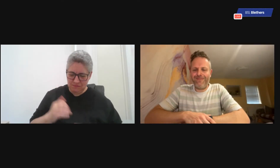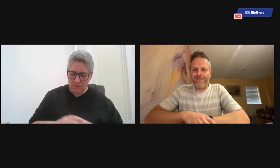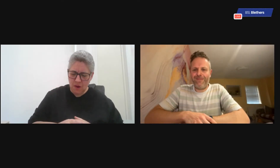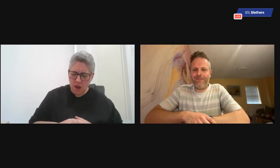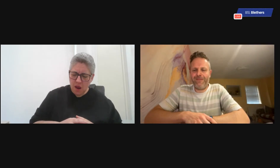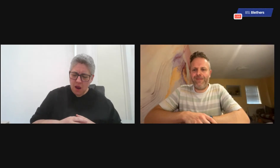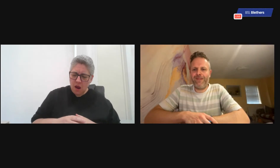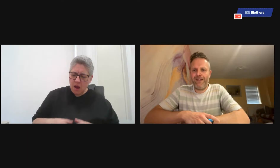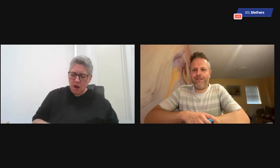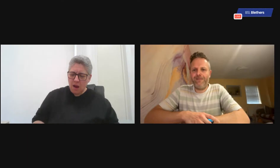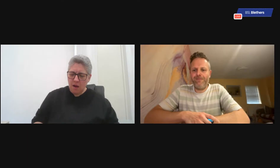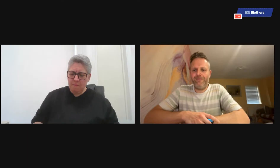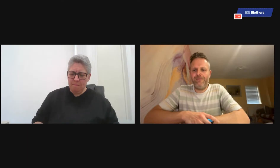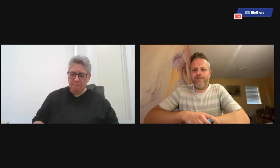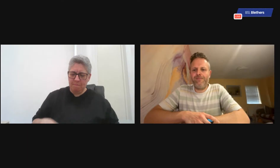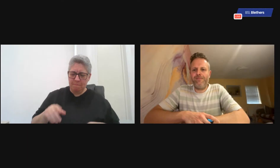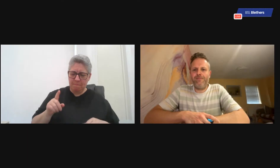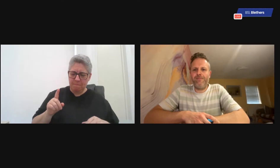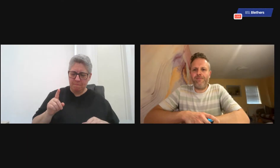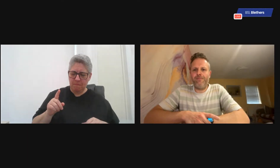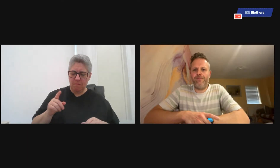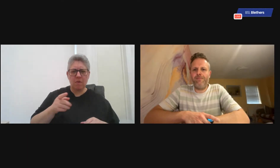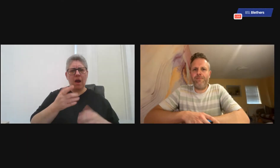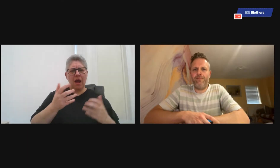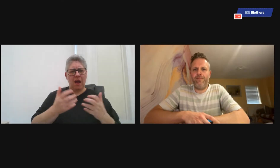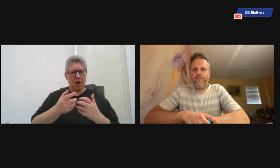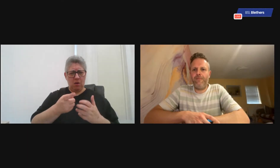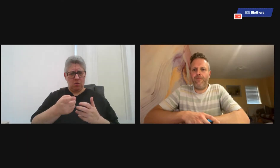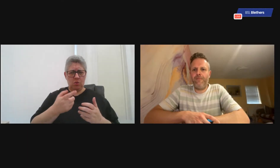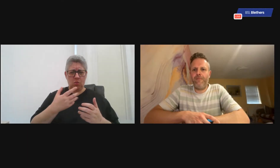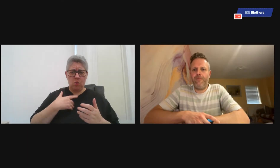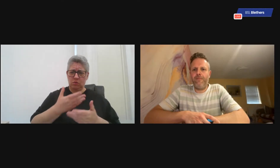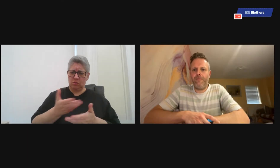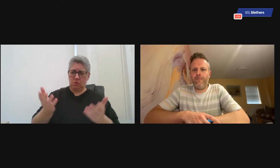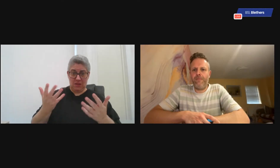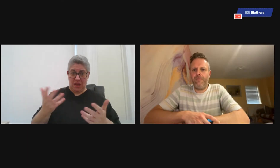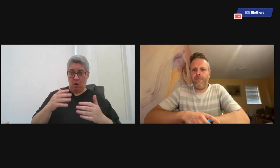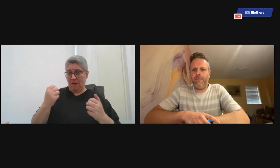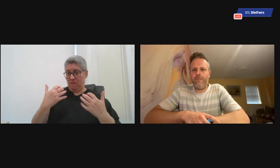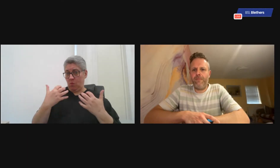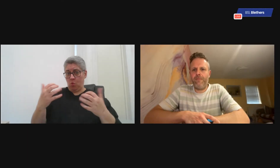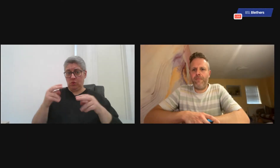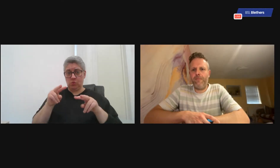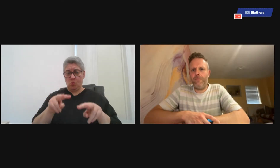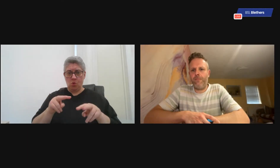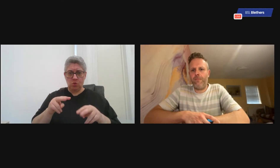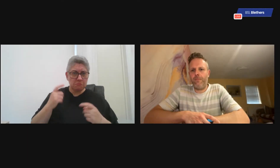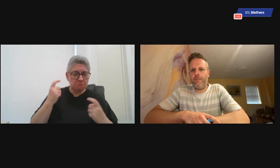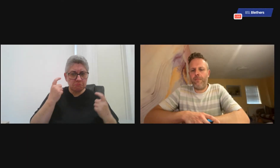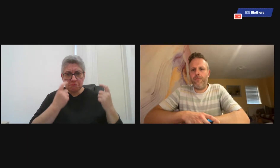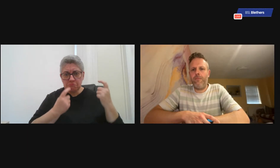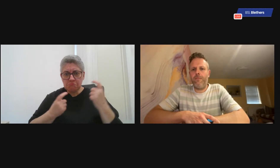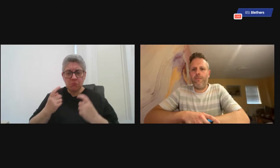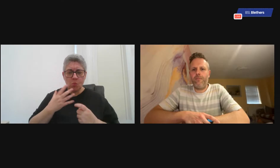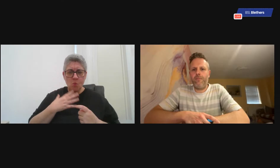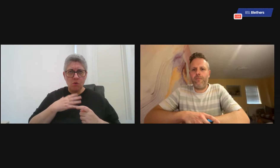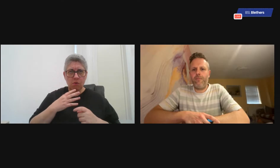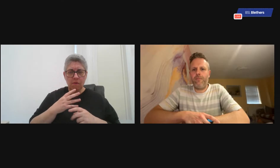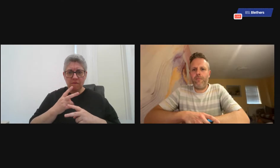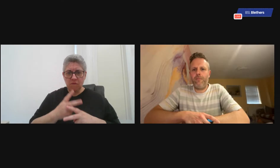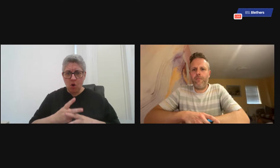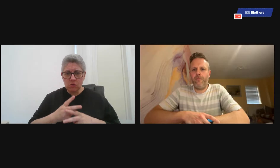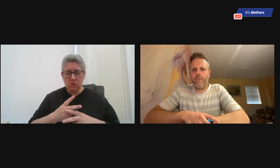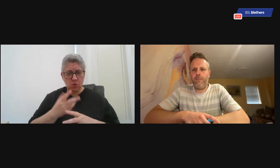eye contact moment is giving me goosebumps, I can tell you. Um, So anything that you would